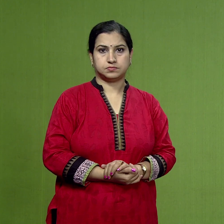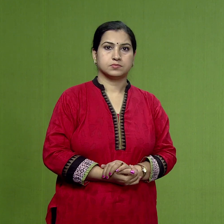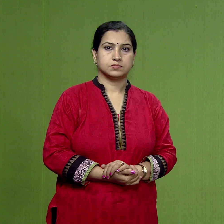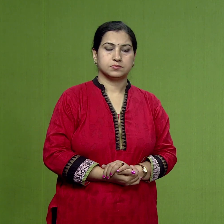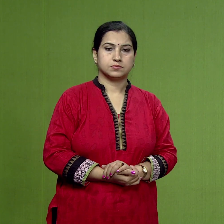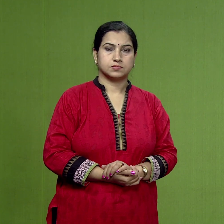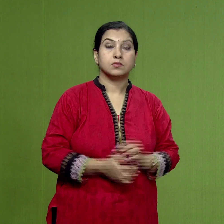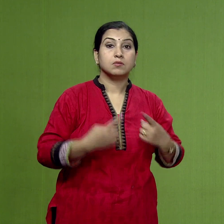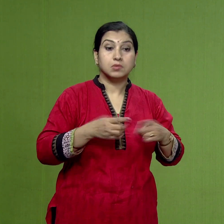But here,